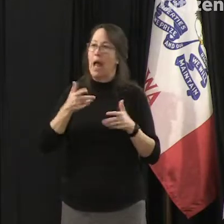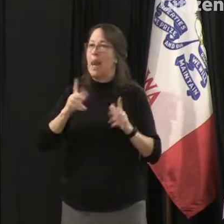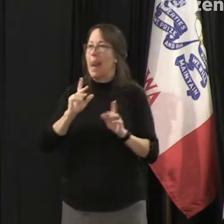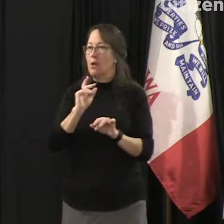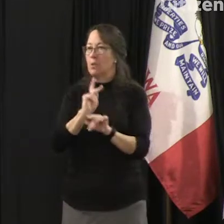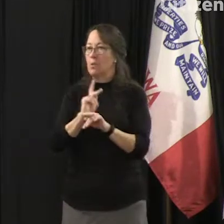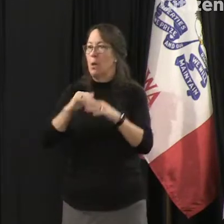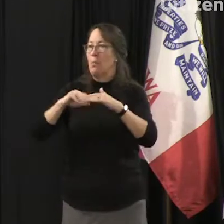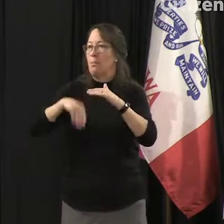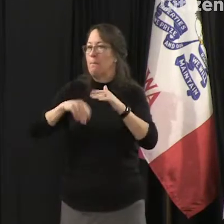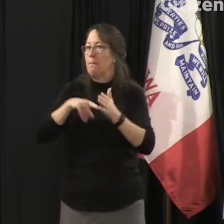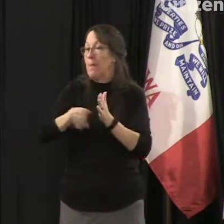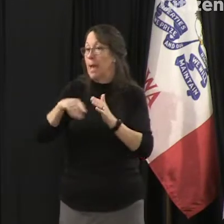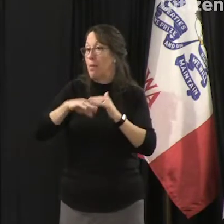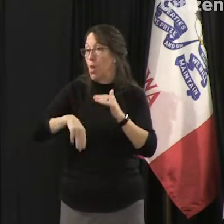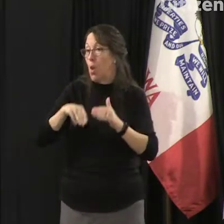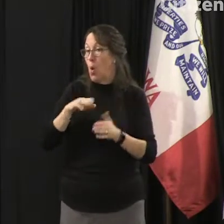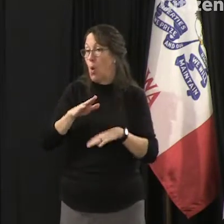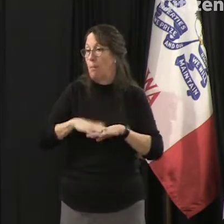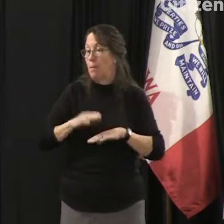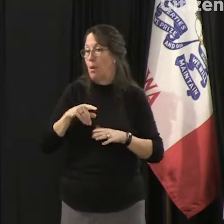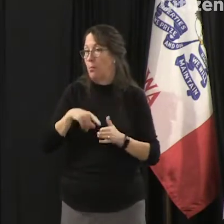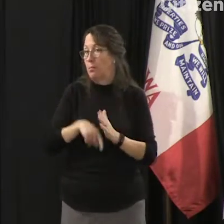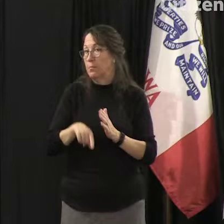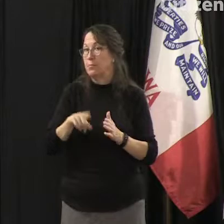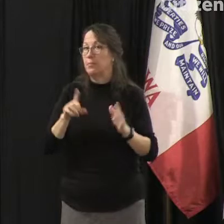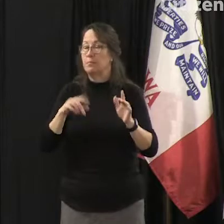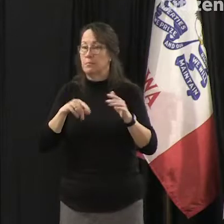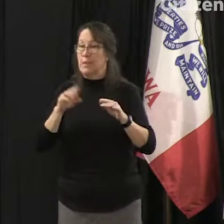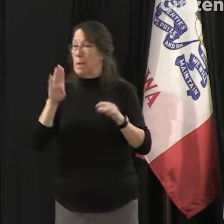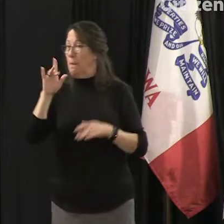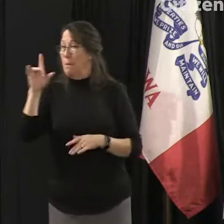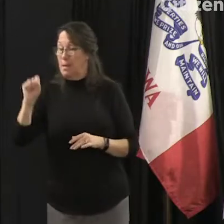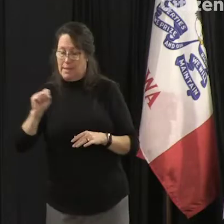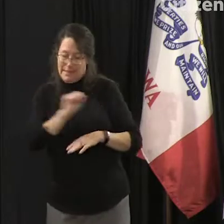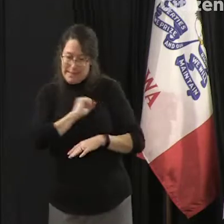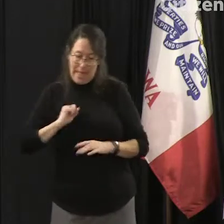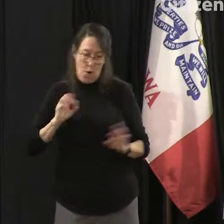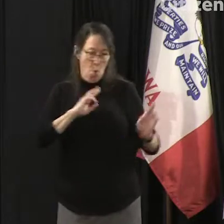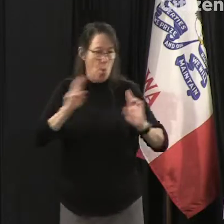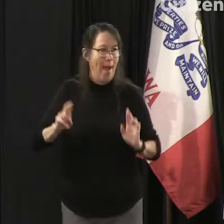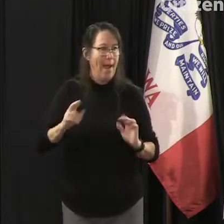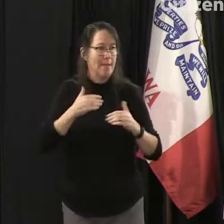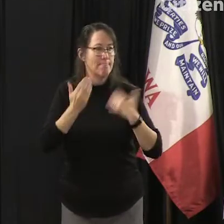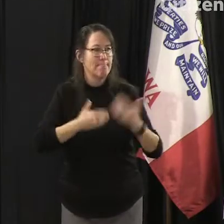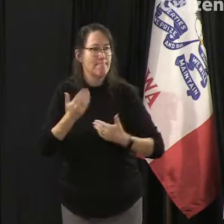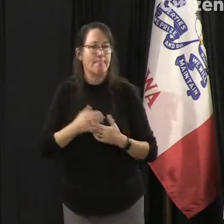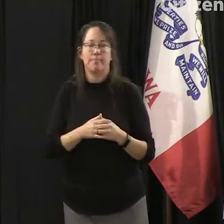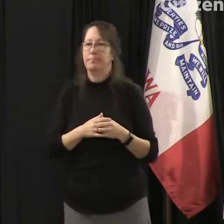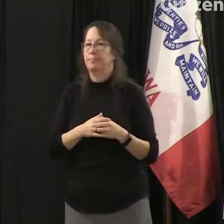employers to pay a sub-minimum wage. Get rid of that once and for all. And there are bills in the Senate and the House to do that right now.